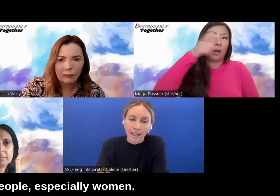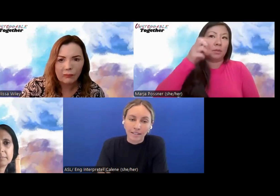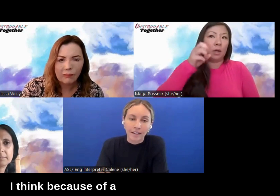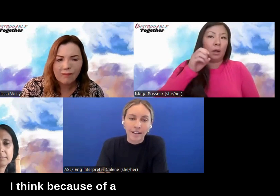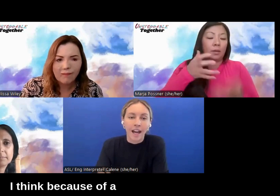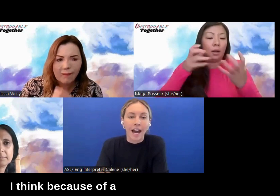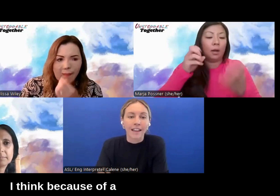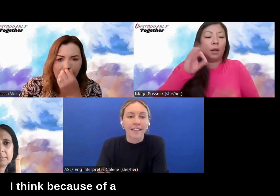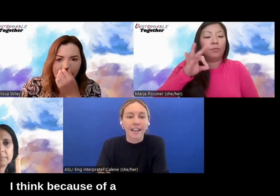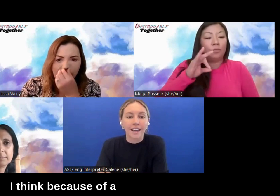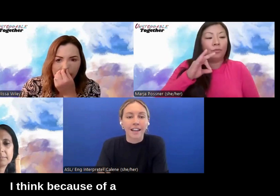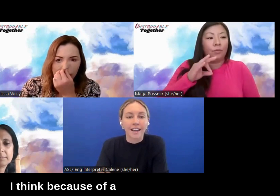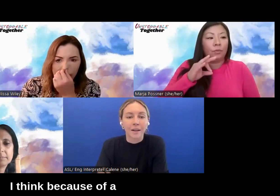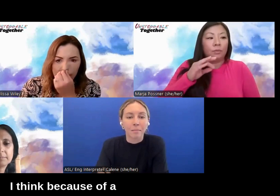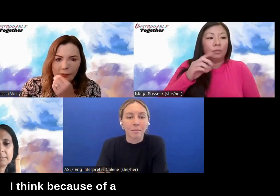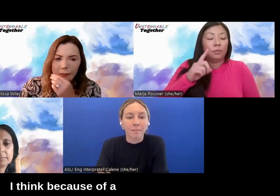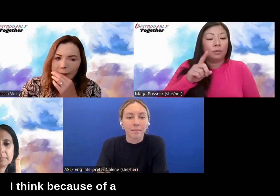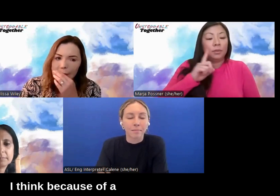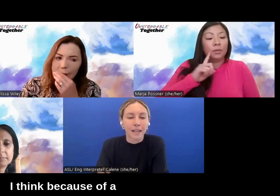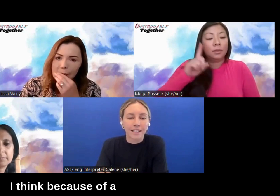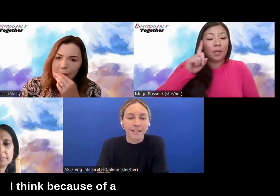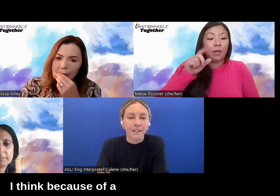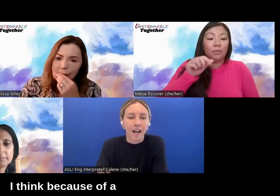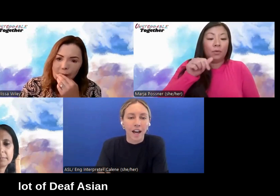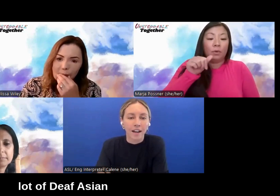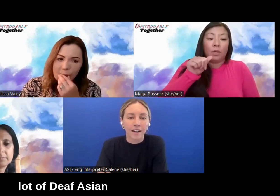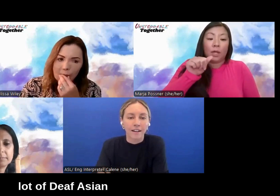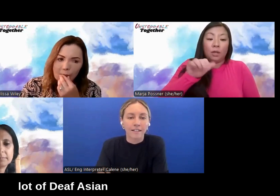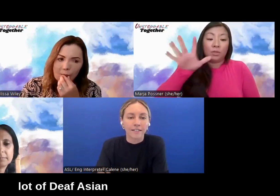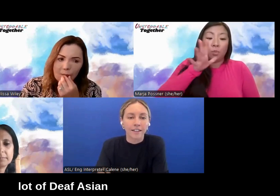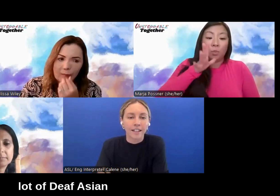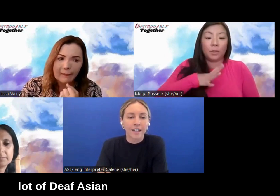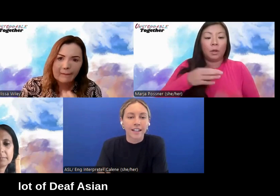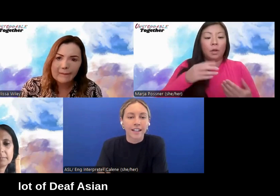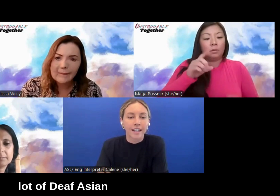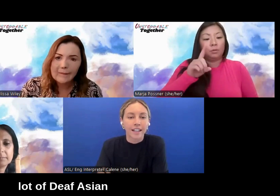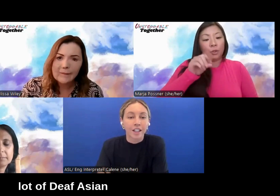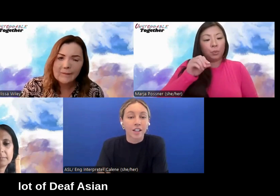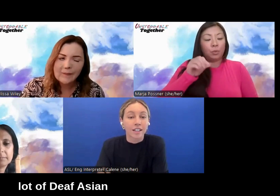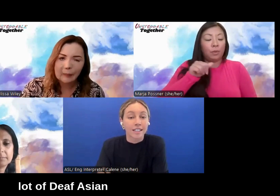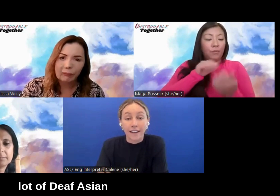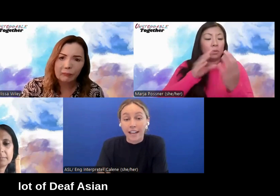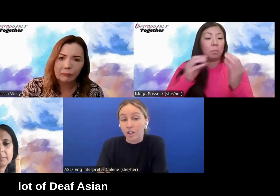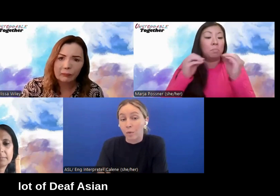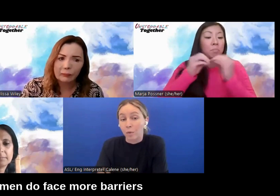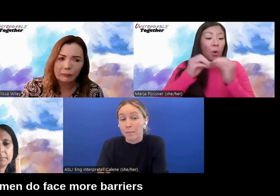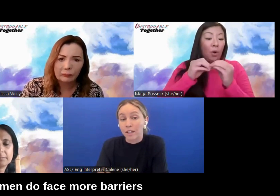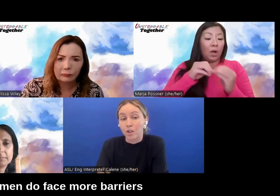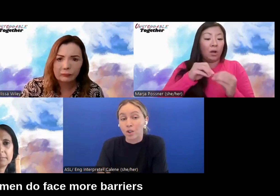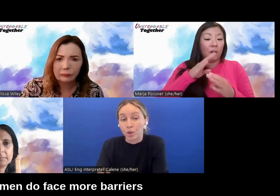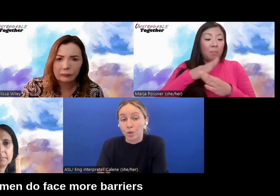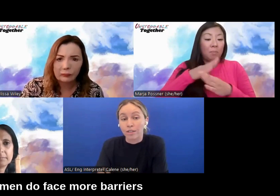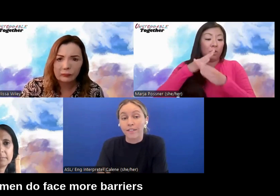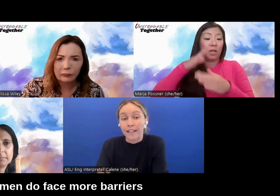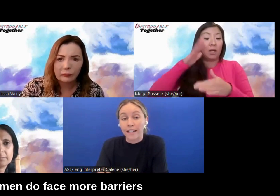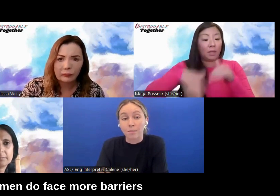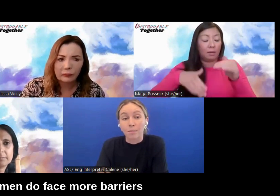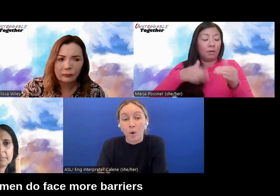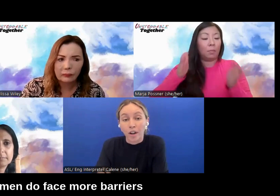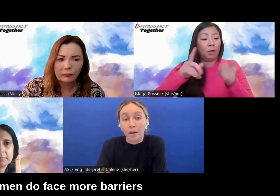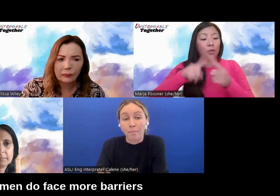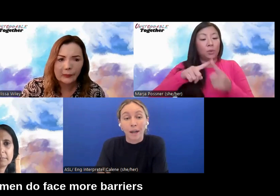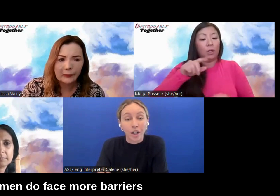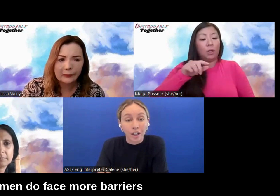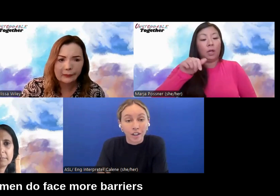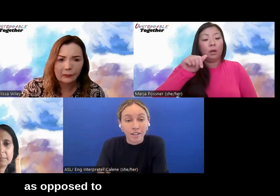especially women. I think because of a lot of deaf Asian women do